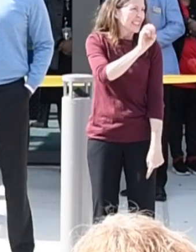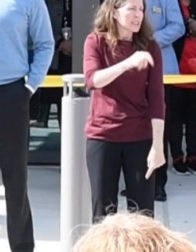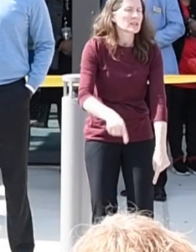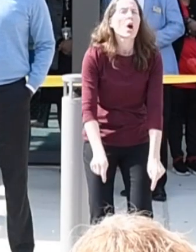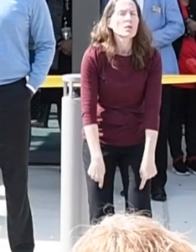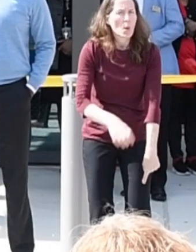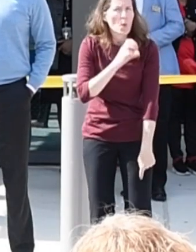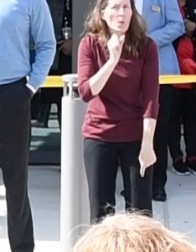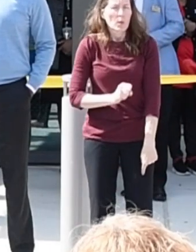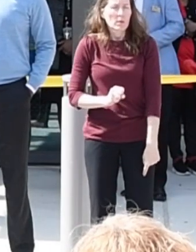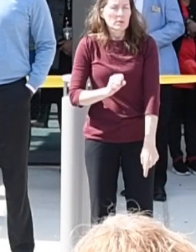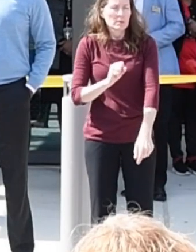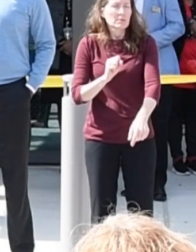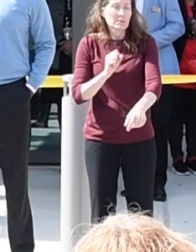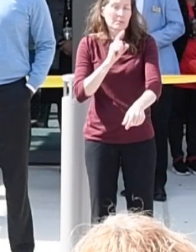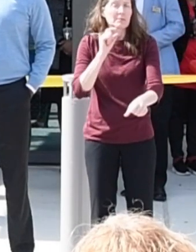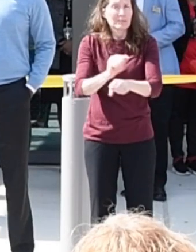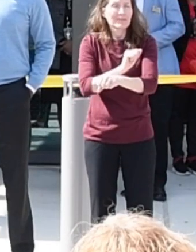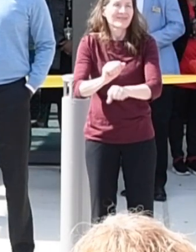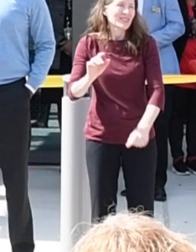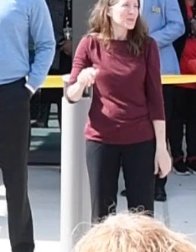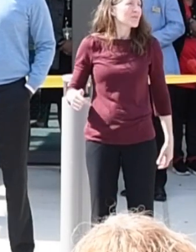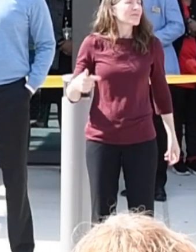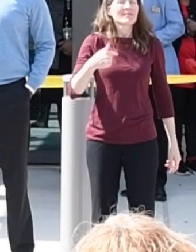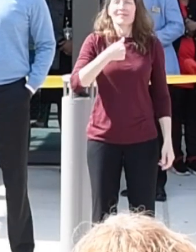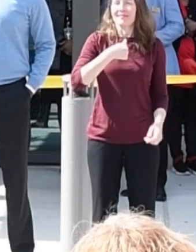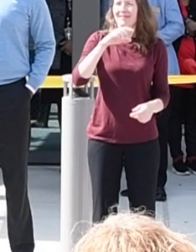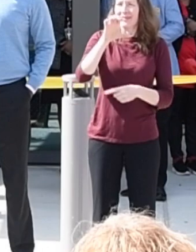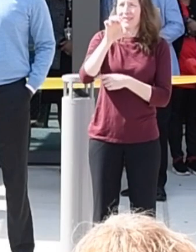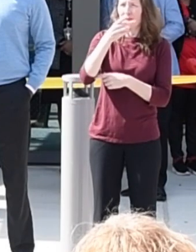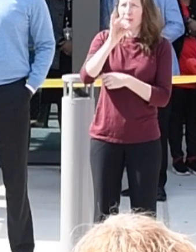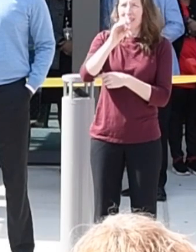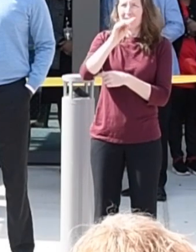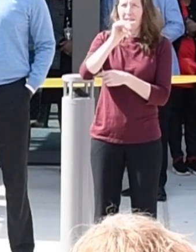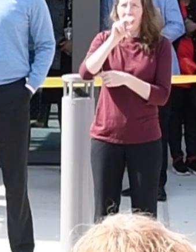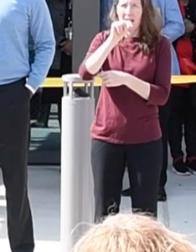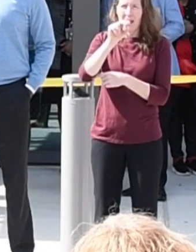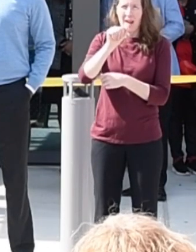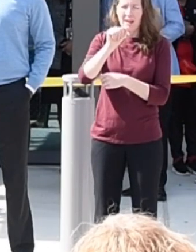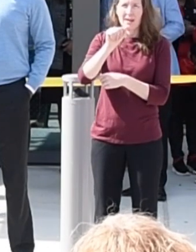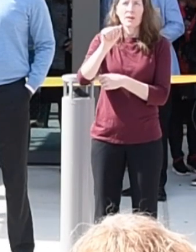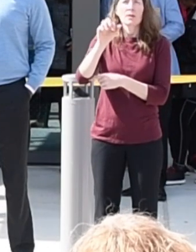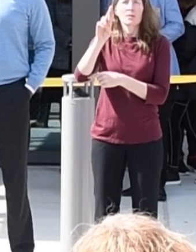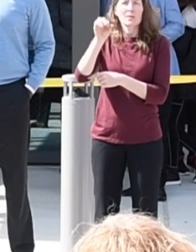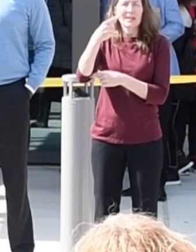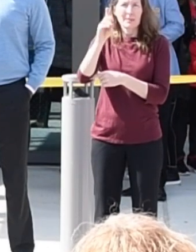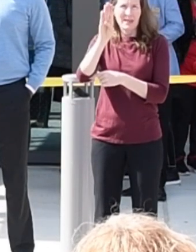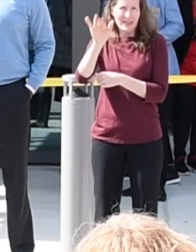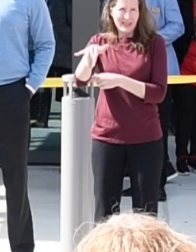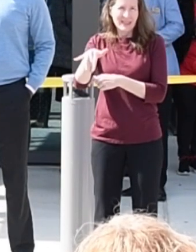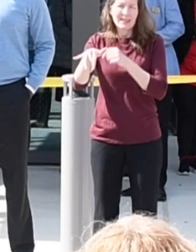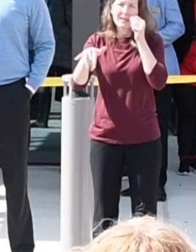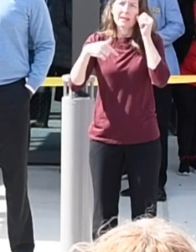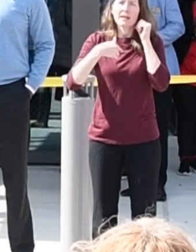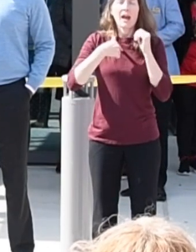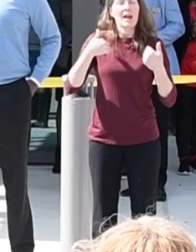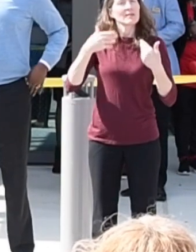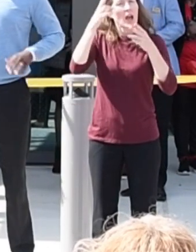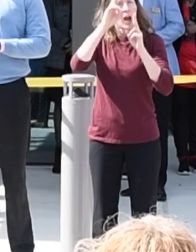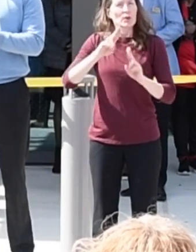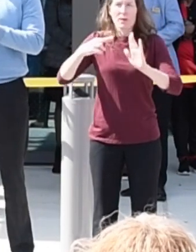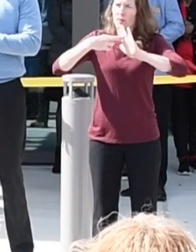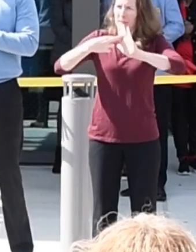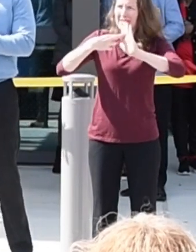I'm Christiana Rigby, and I have the honor of representing District 3, including Owen Brown, where you are here today. Thank